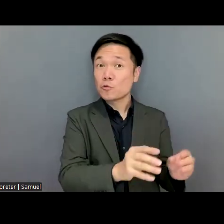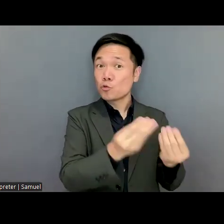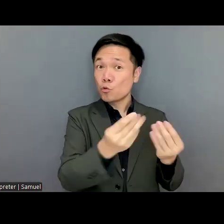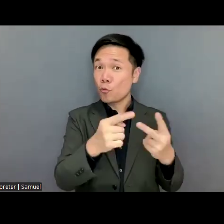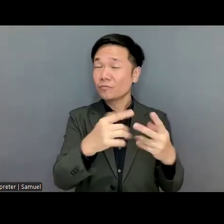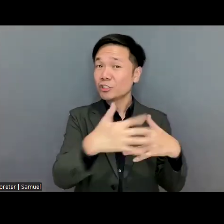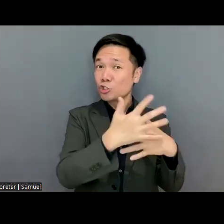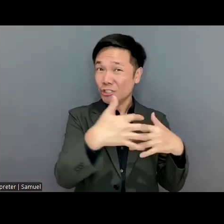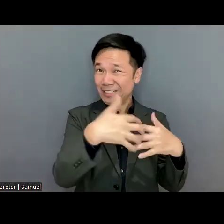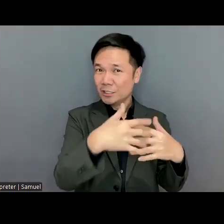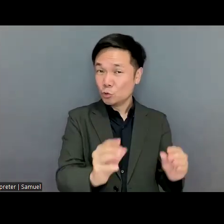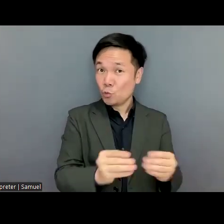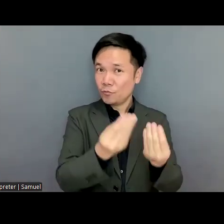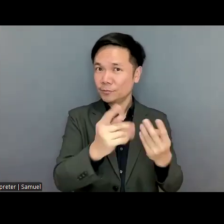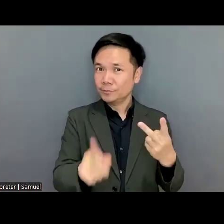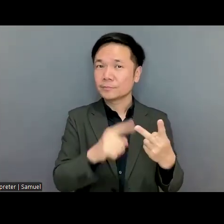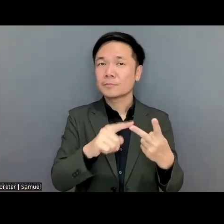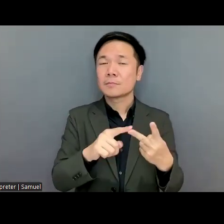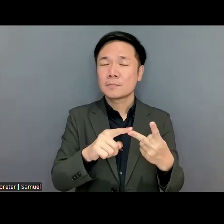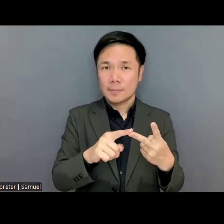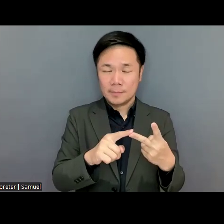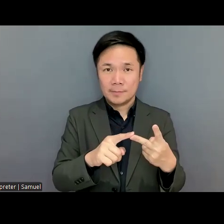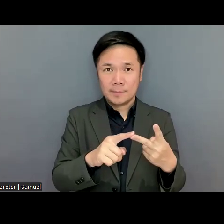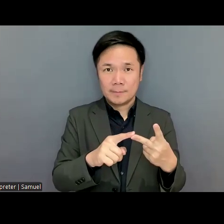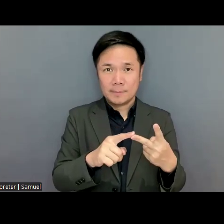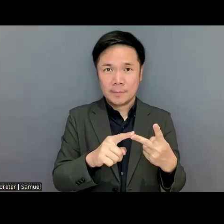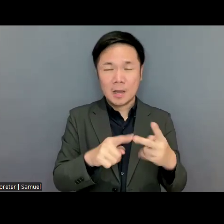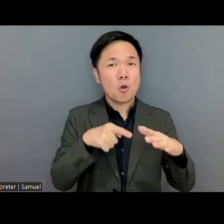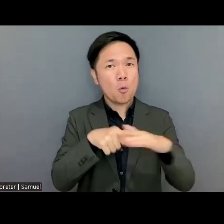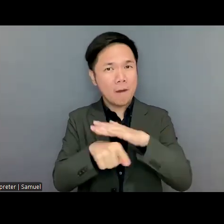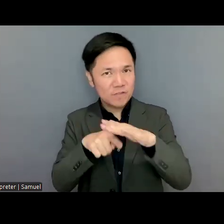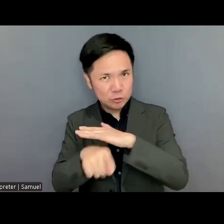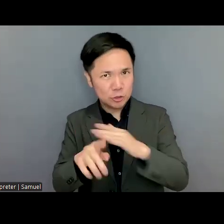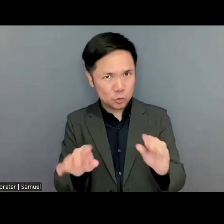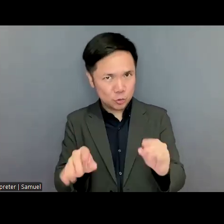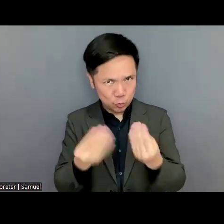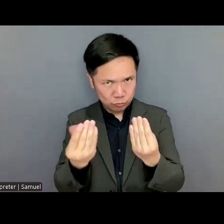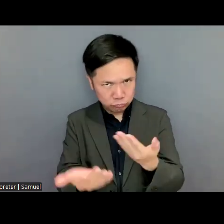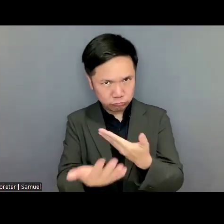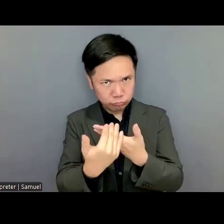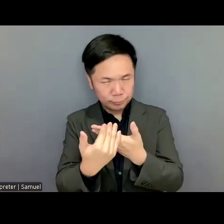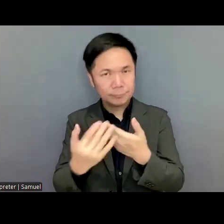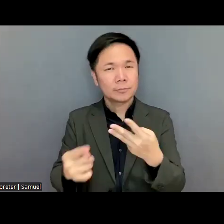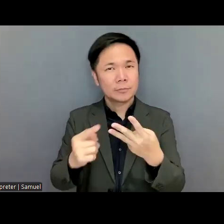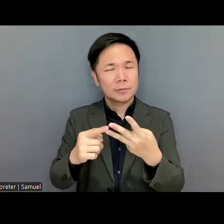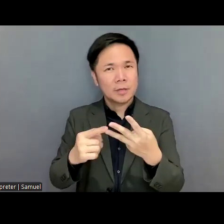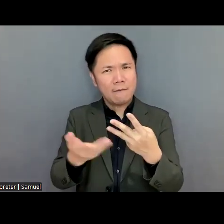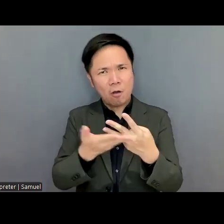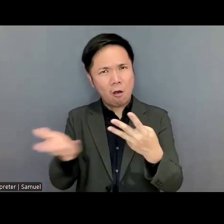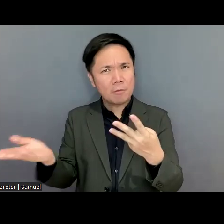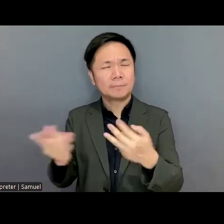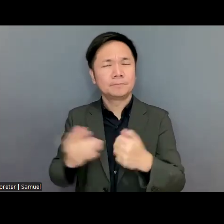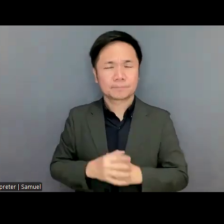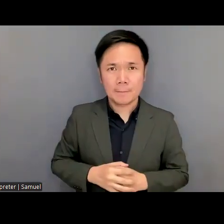youth, also uh, refugee youth, and all other groups about youth, because we consider that it's